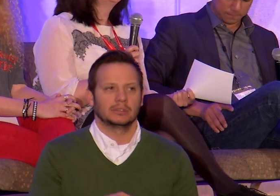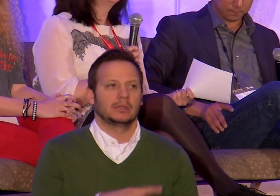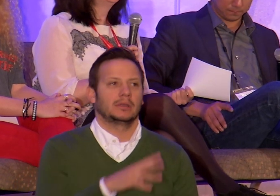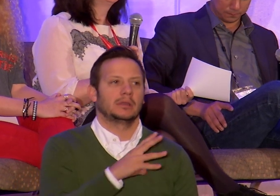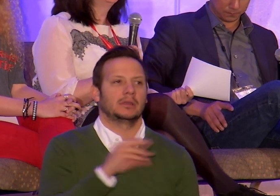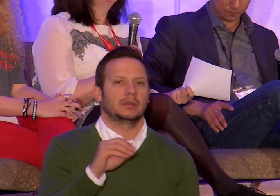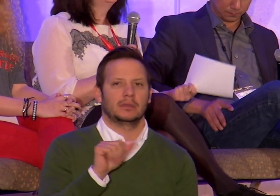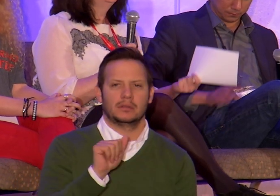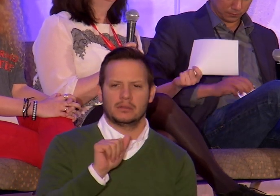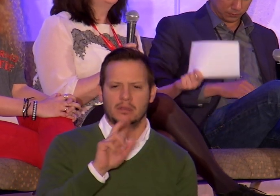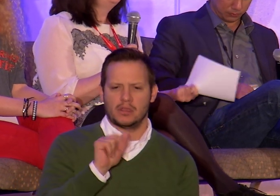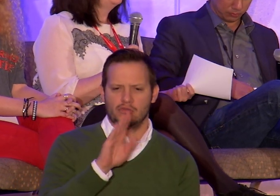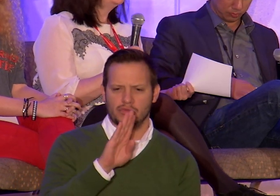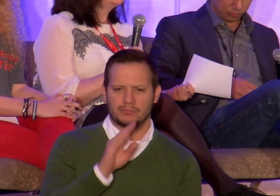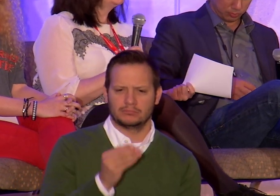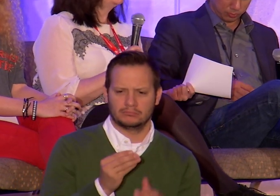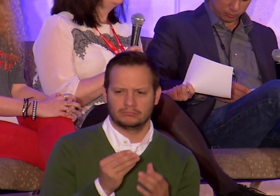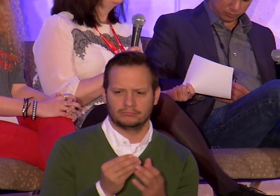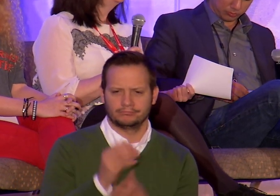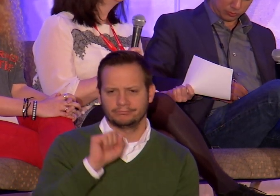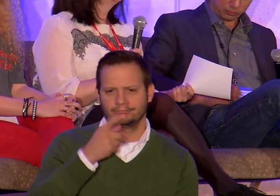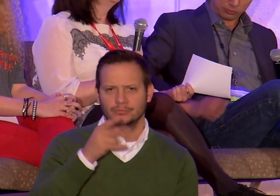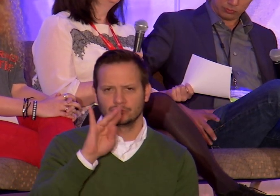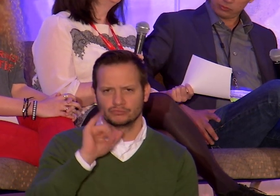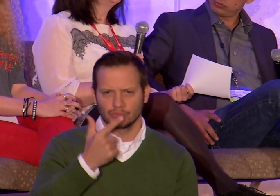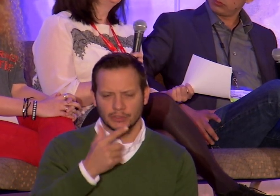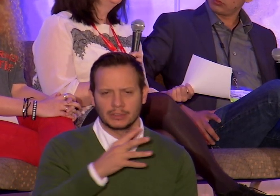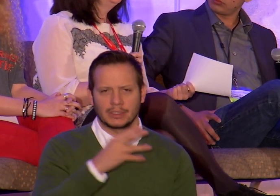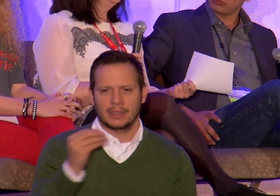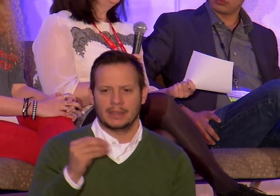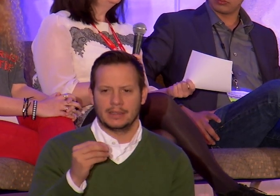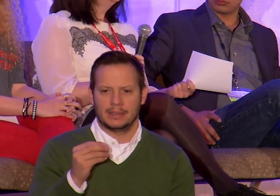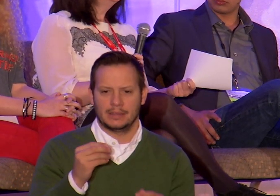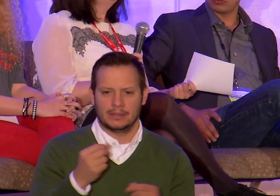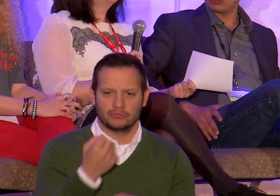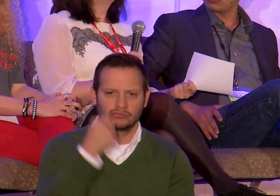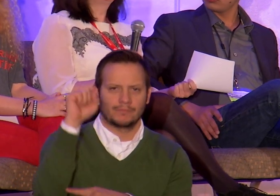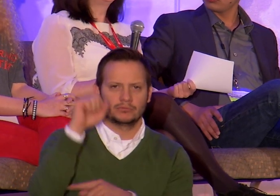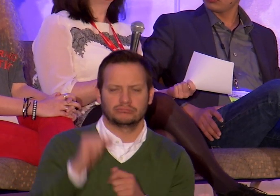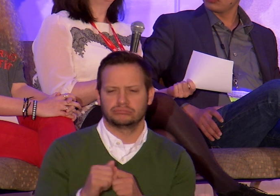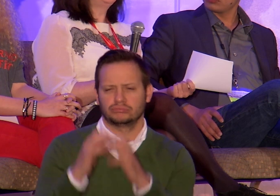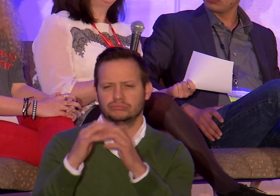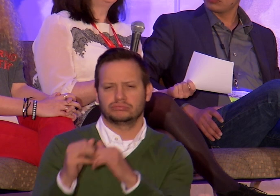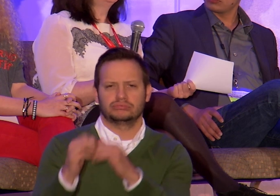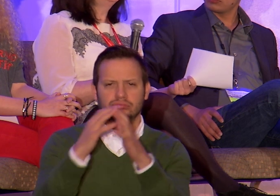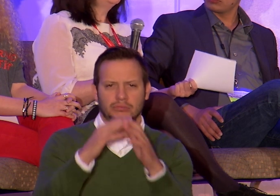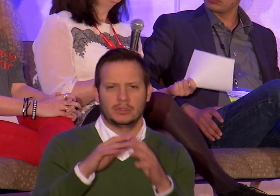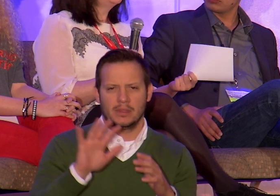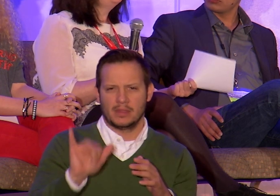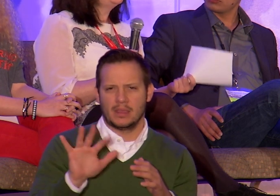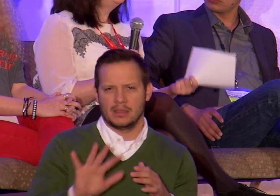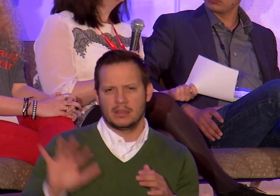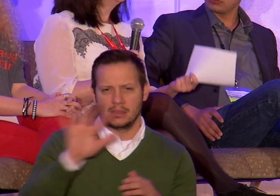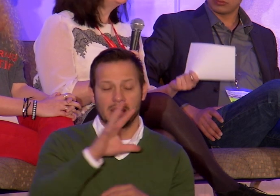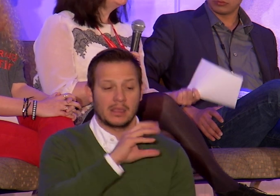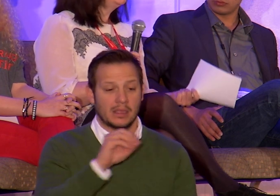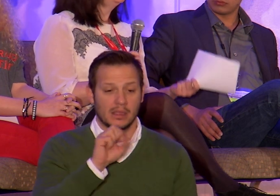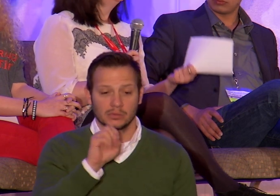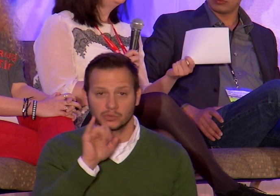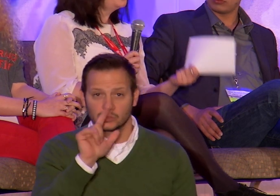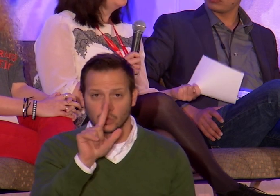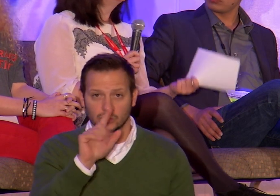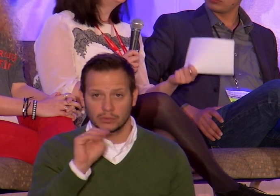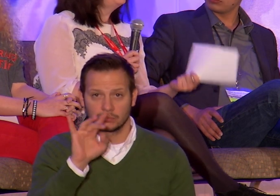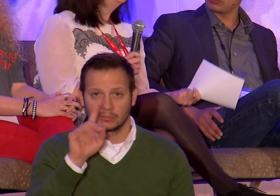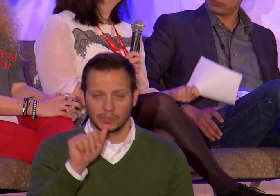and as a result of the uprisings and revolutions in the region, and also because of social media, we are now able to see